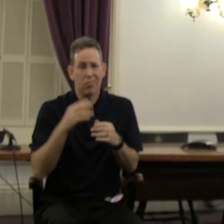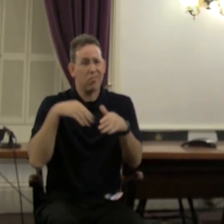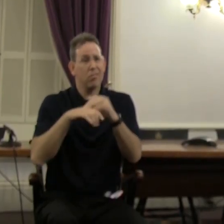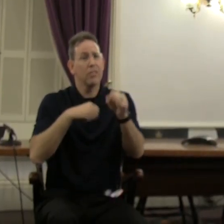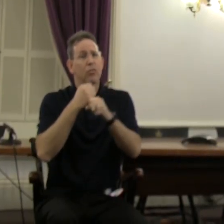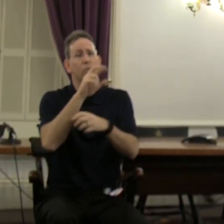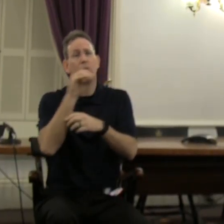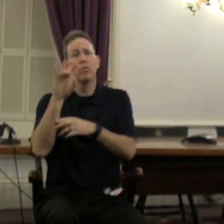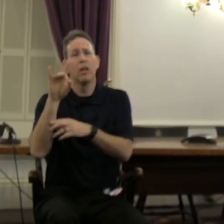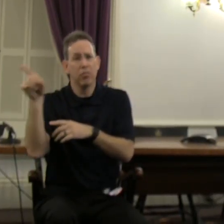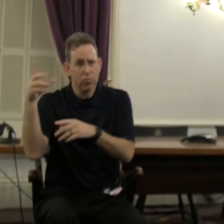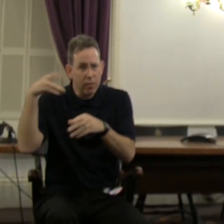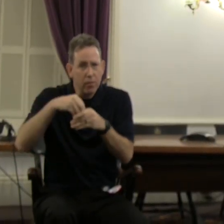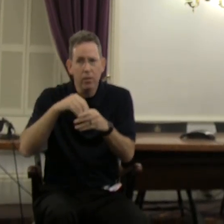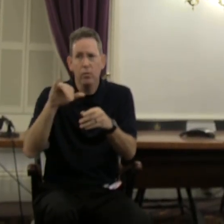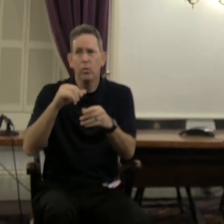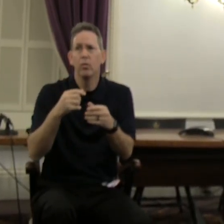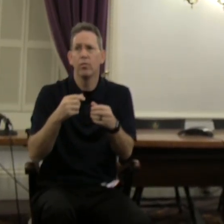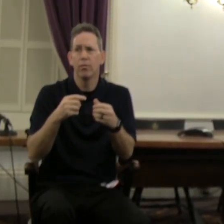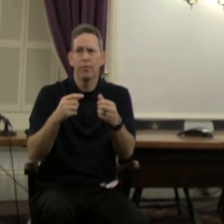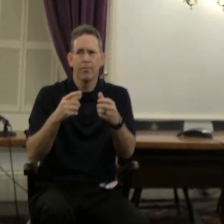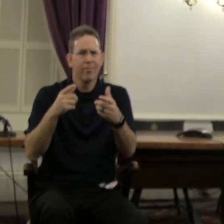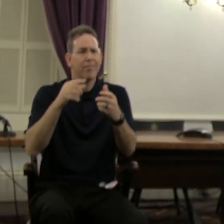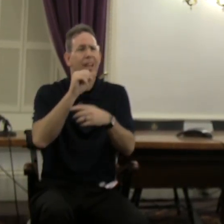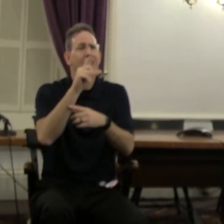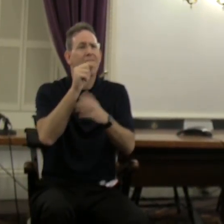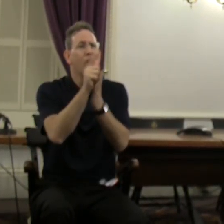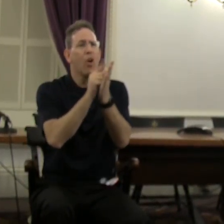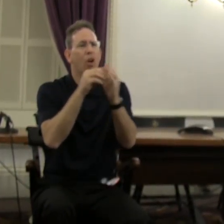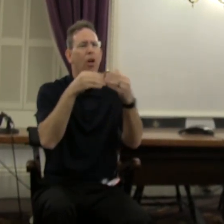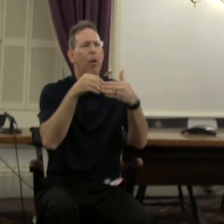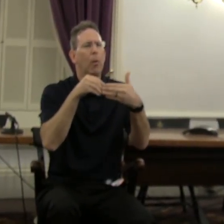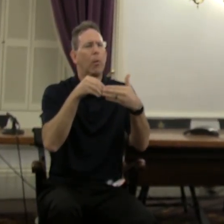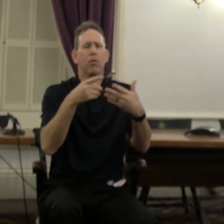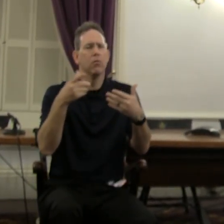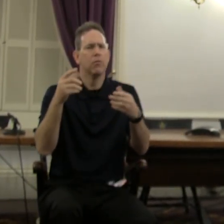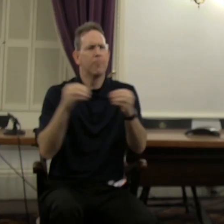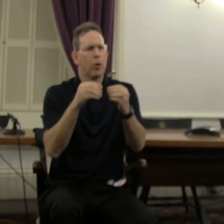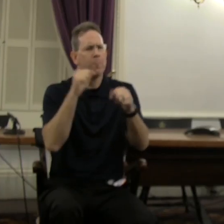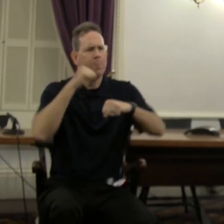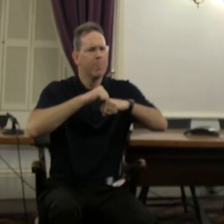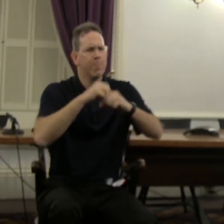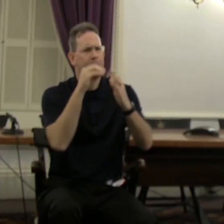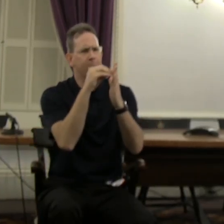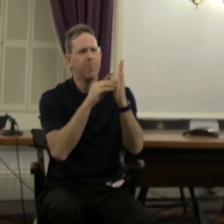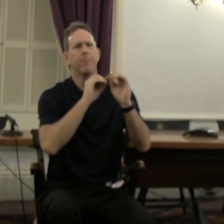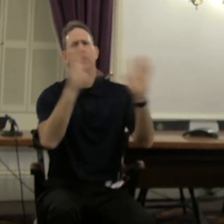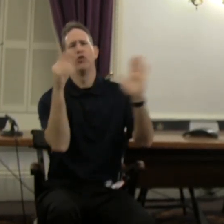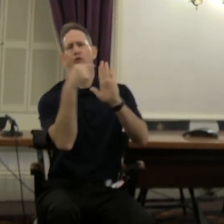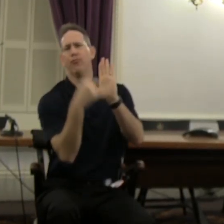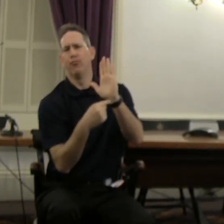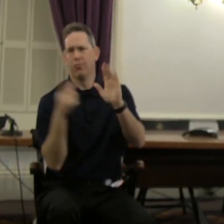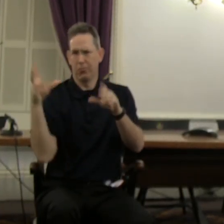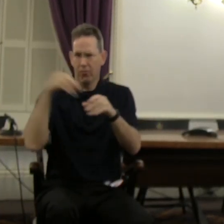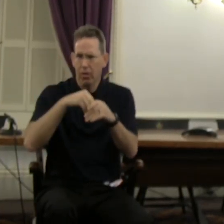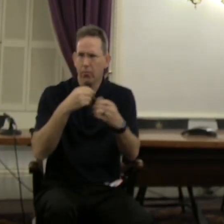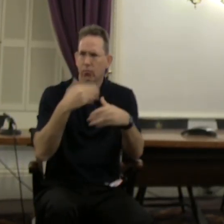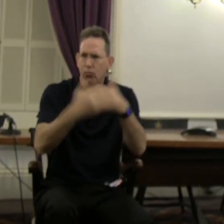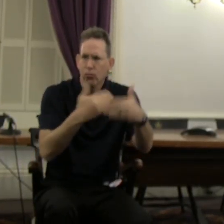Disabilities Act in 1990 and was proud. In 2008, he led legislation